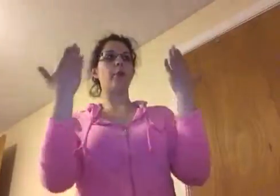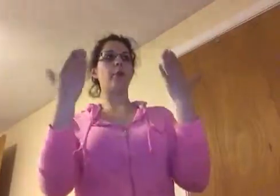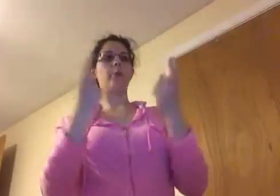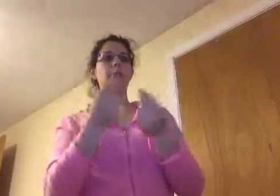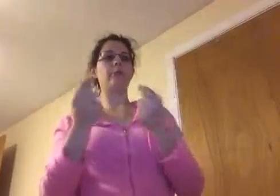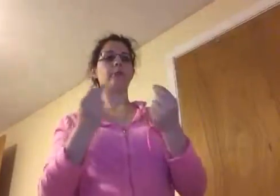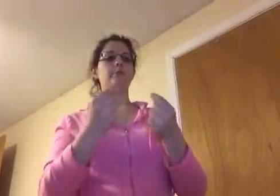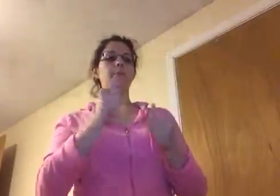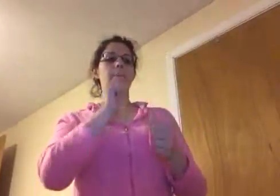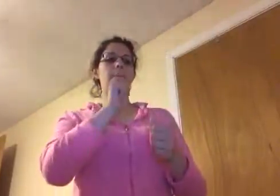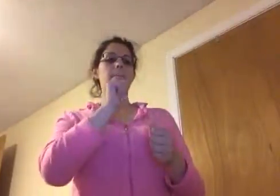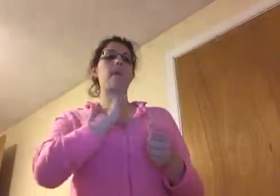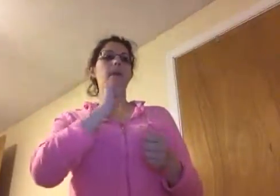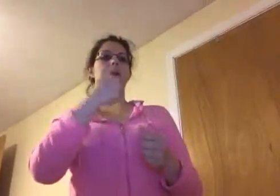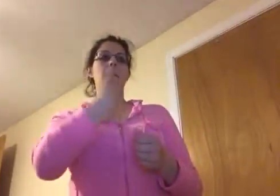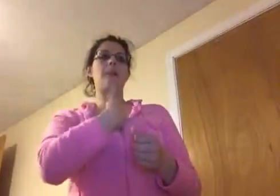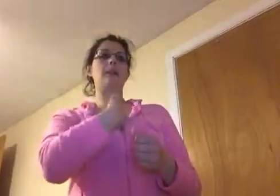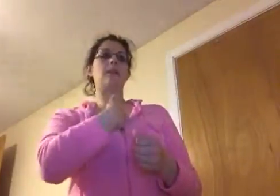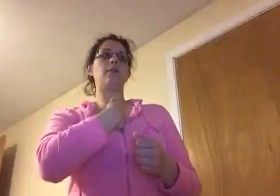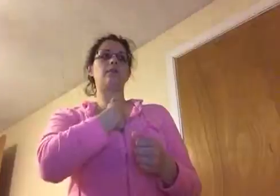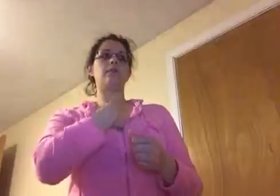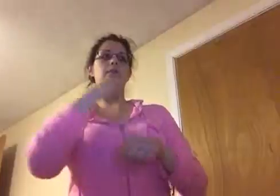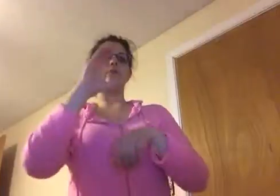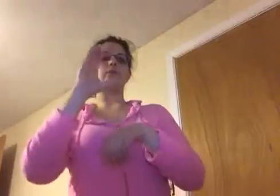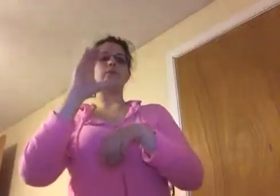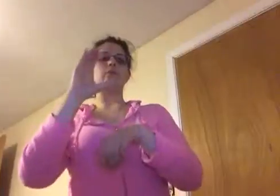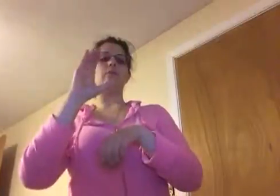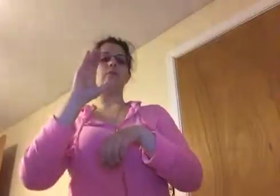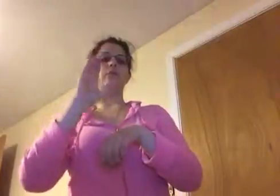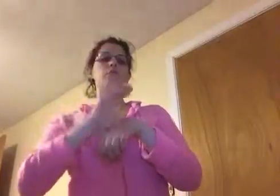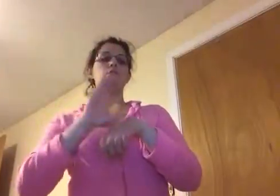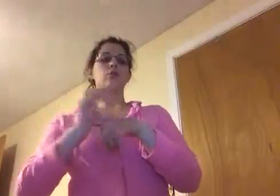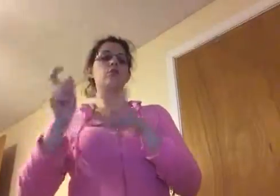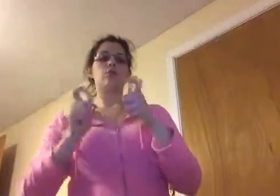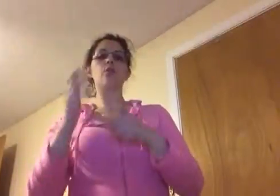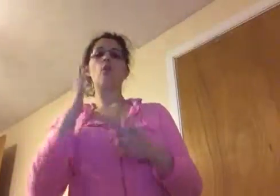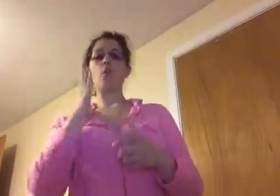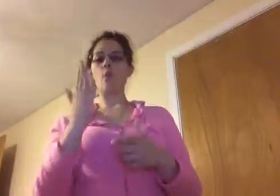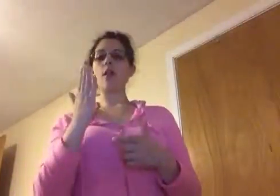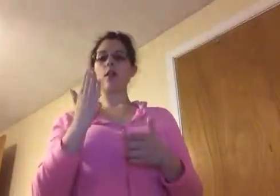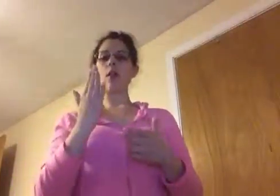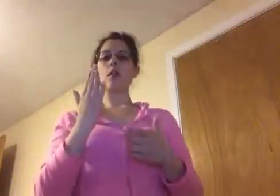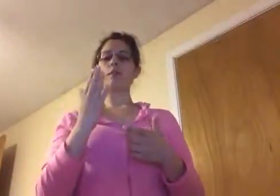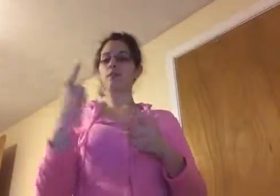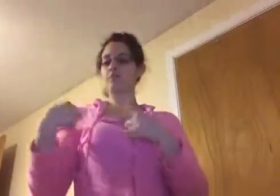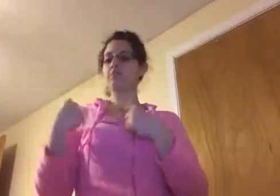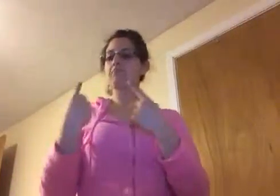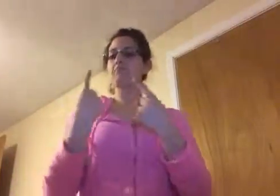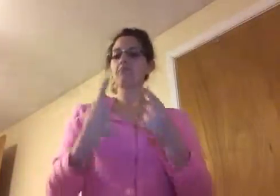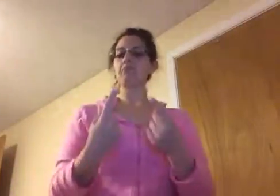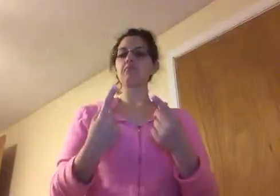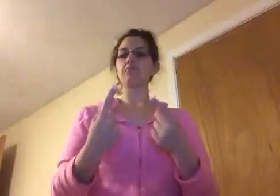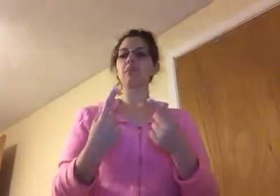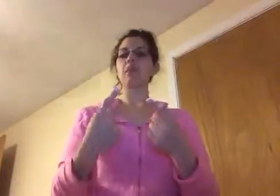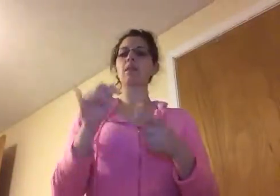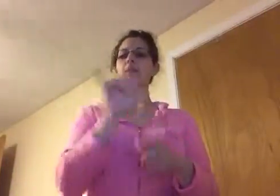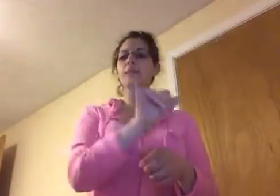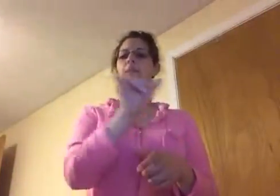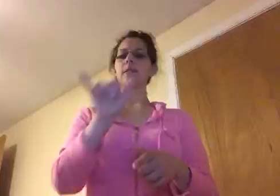Anglican Church. Most of the church traditions remain the same. The church is pretty much the same church, the same